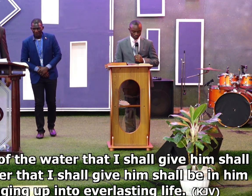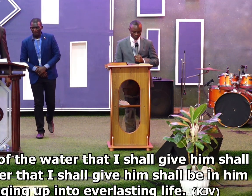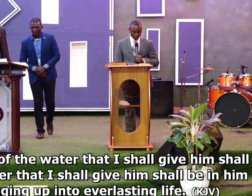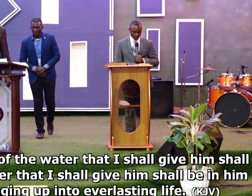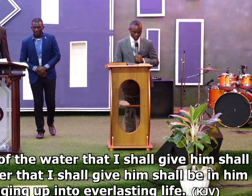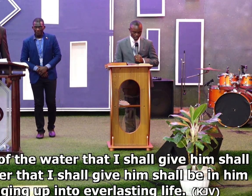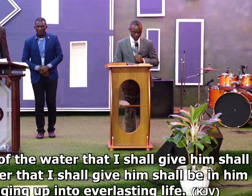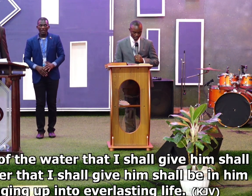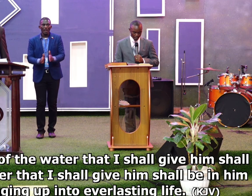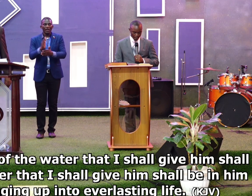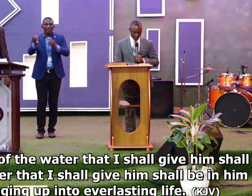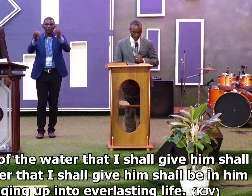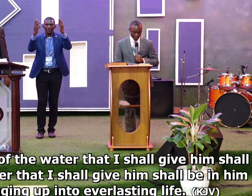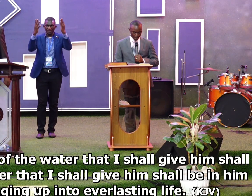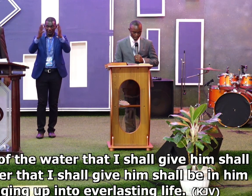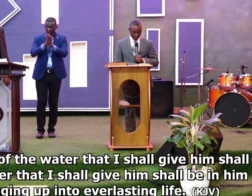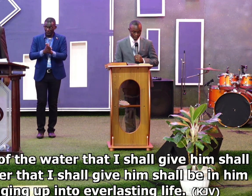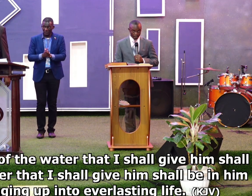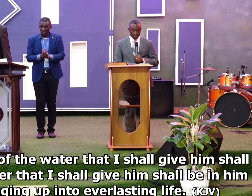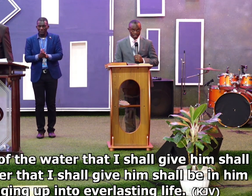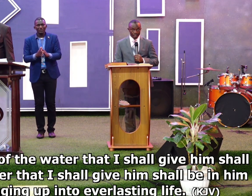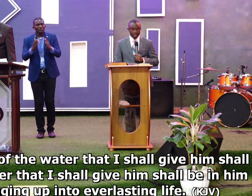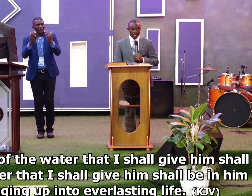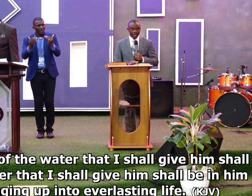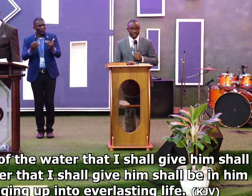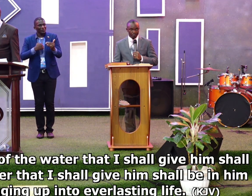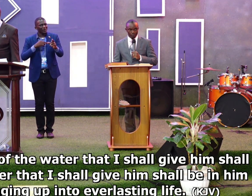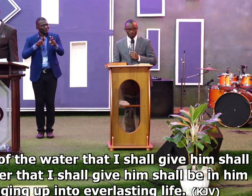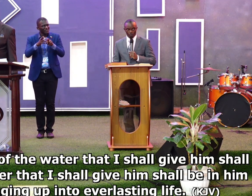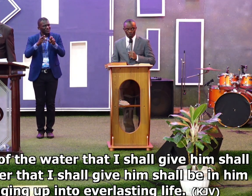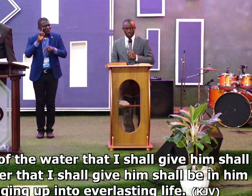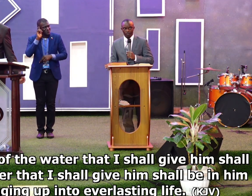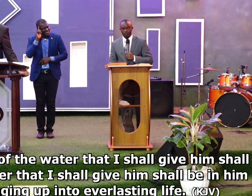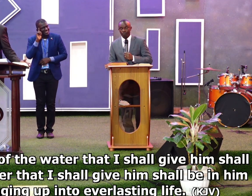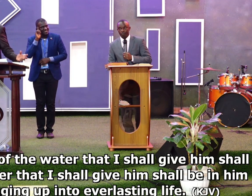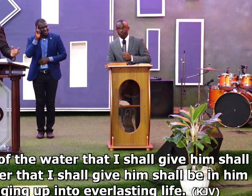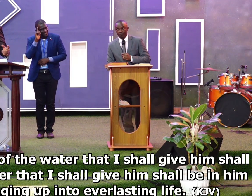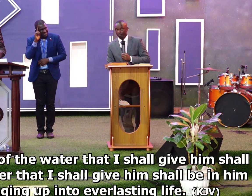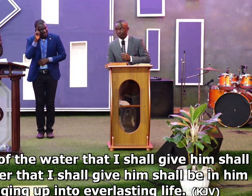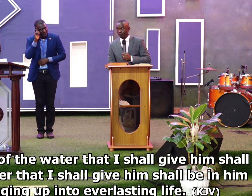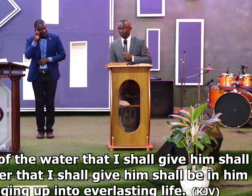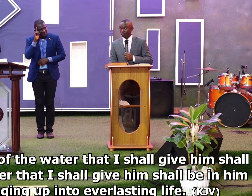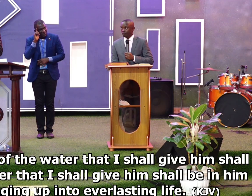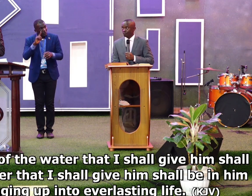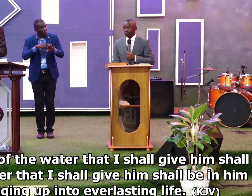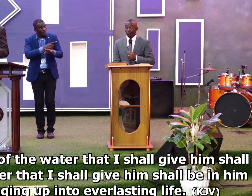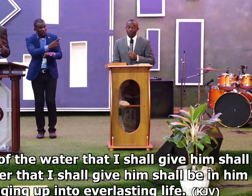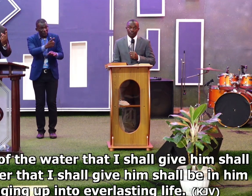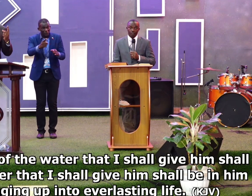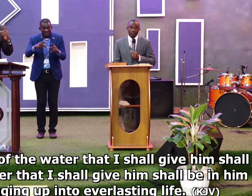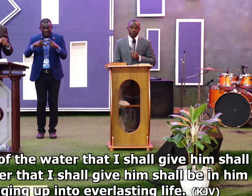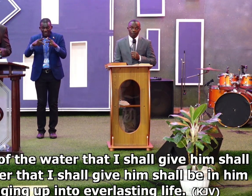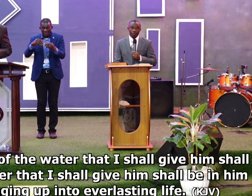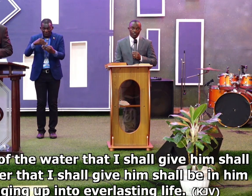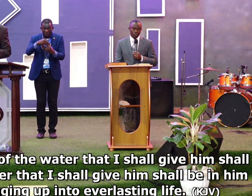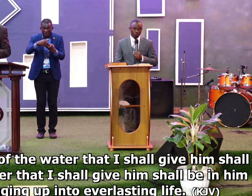Hallelujah. Amen. I'm tempted to think that as you start fellowshipping with the Spirit